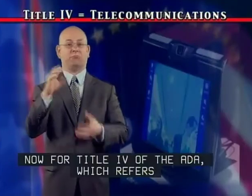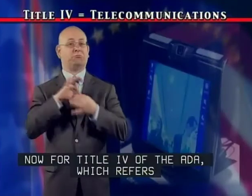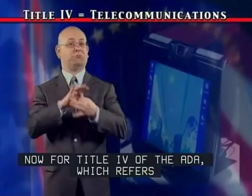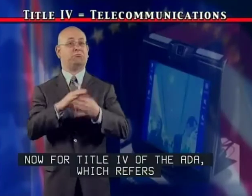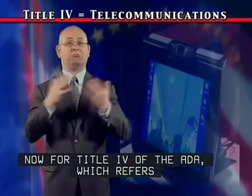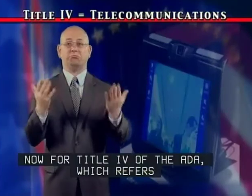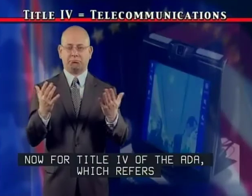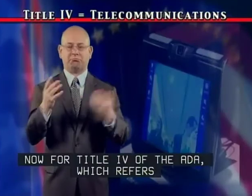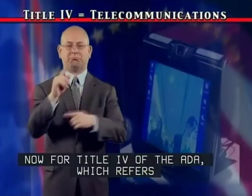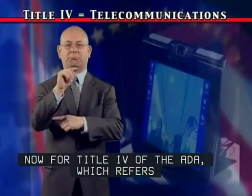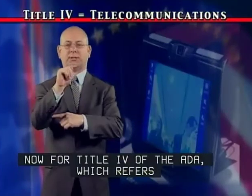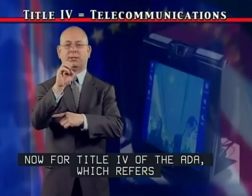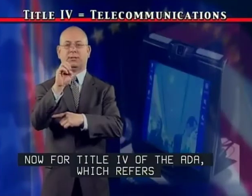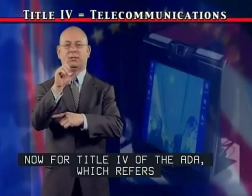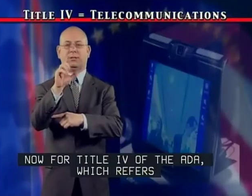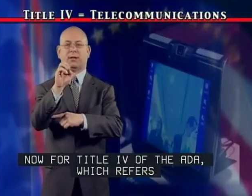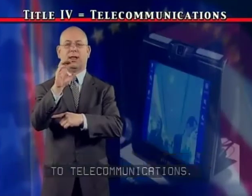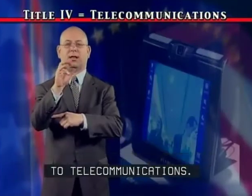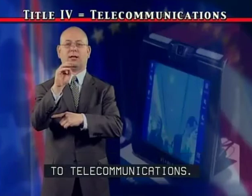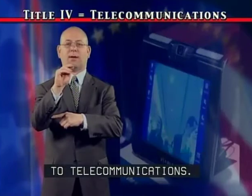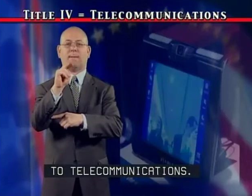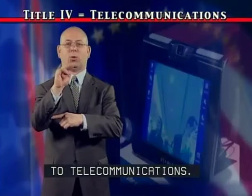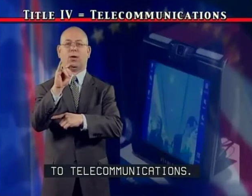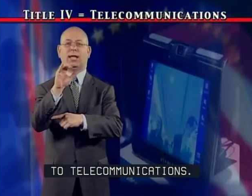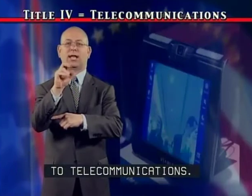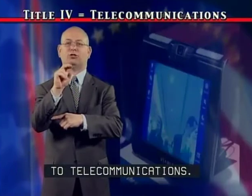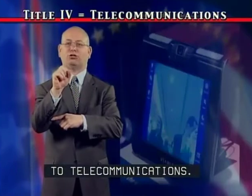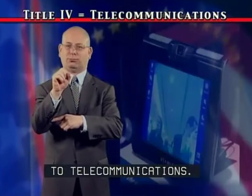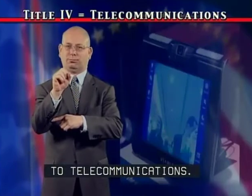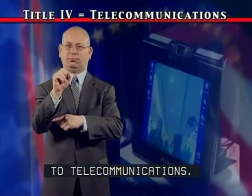Now for Title IV of the ADA, which refers to telecommunications.